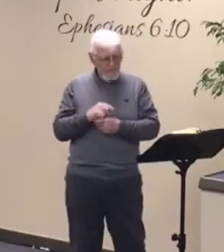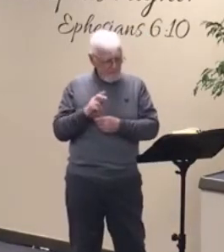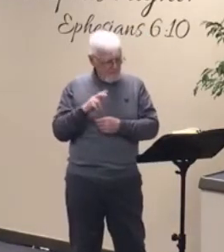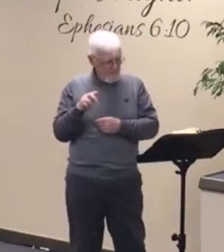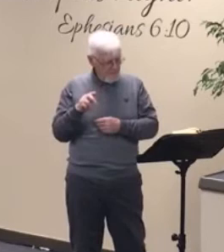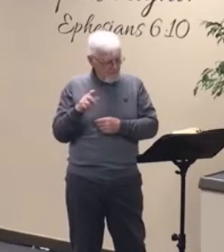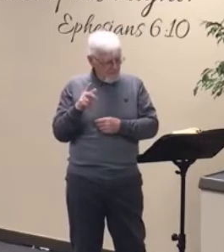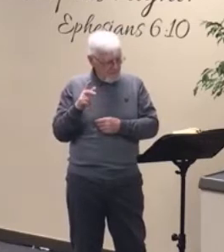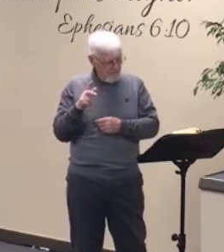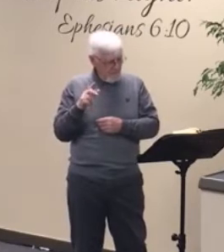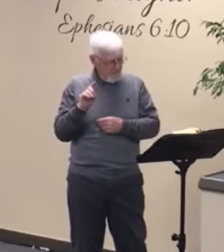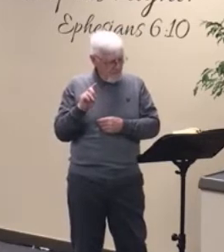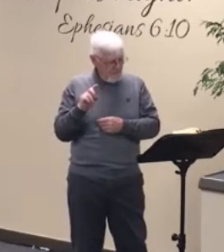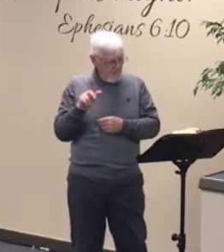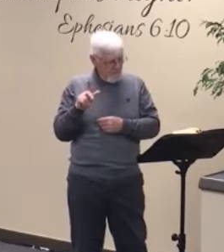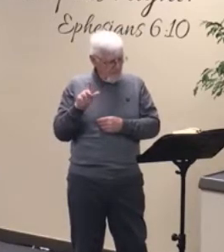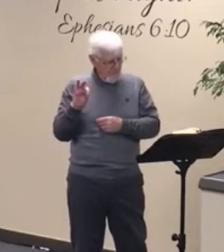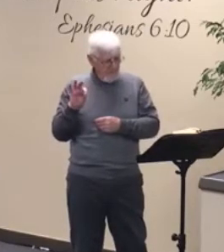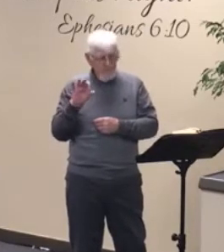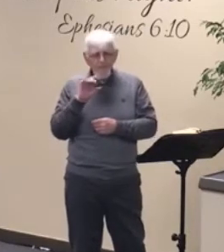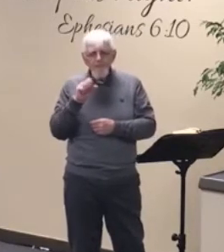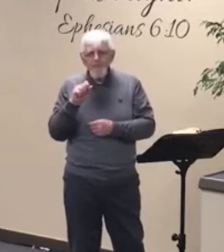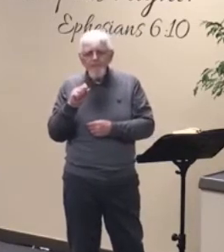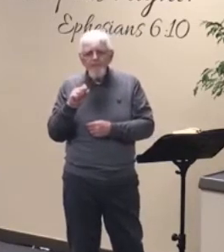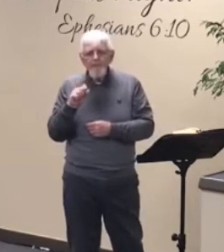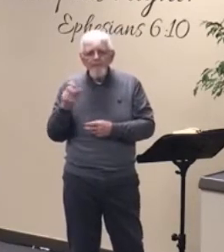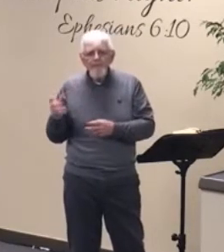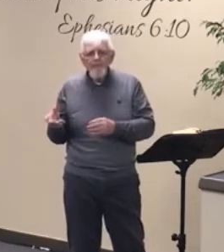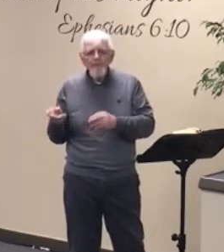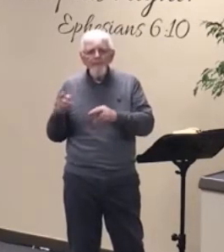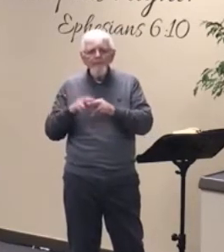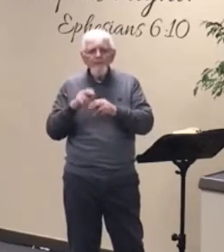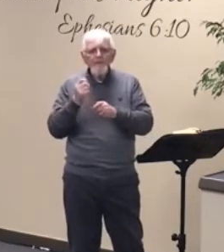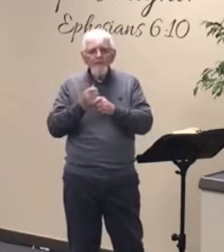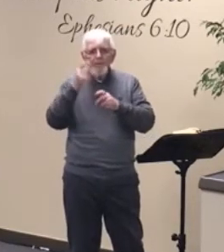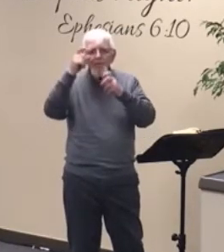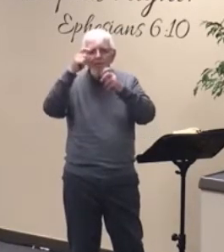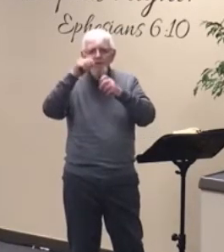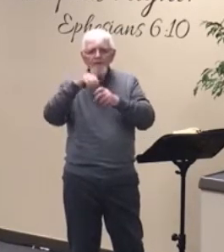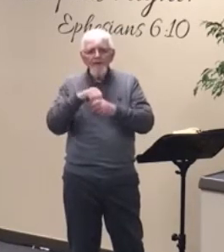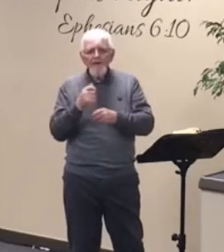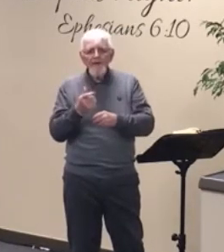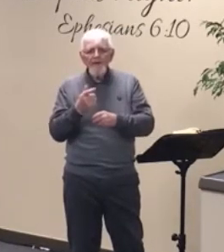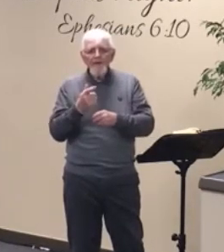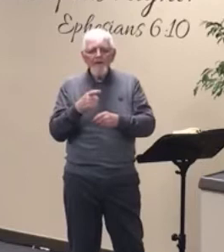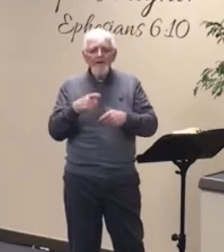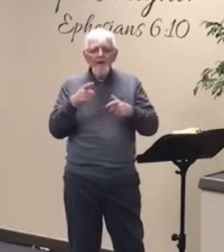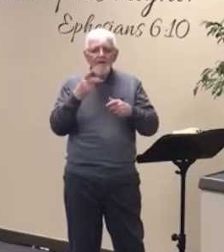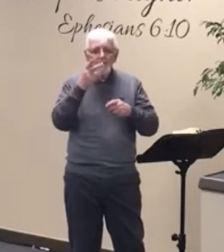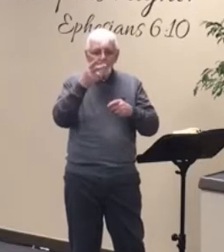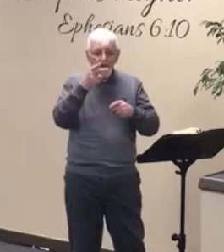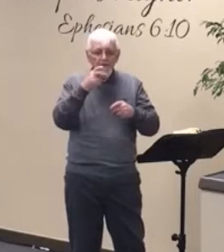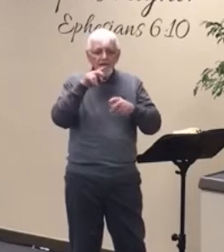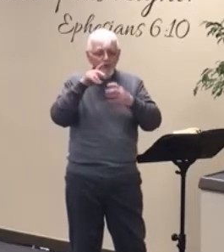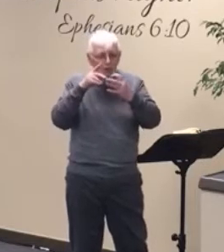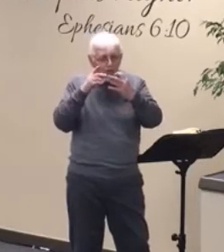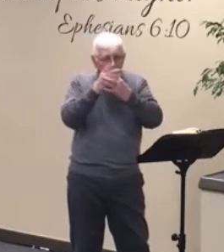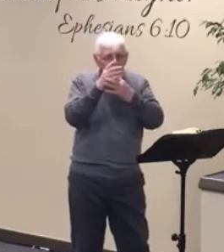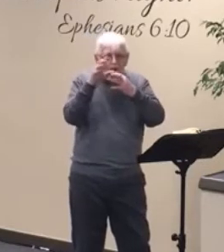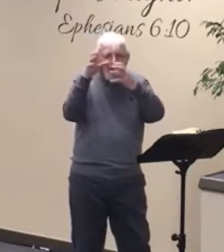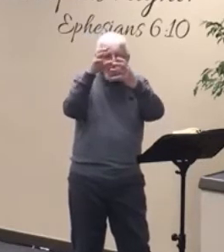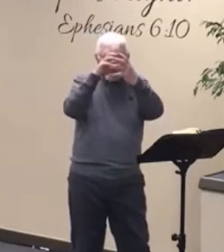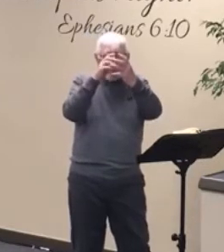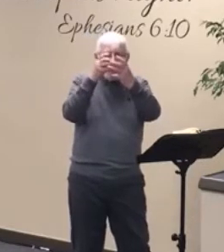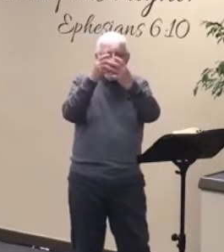or 39 years old. And he has gained a little wisdom in life to see through the deception of